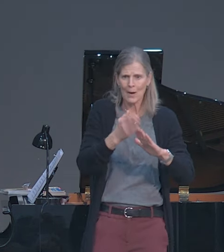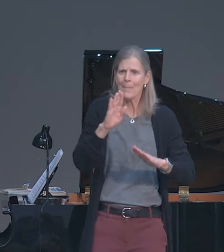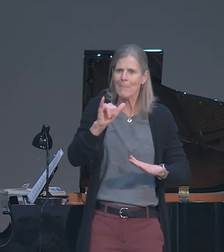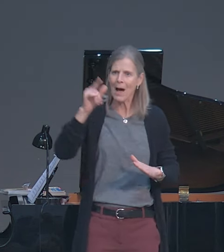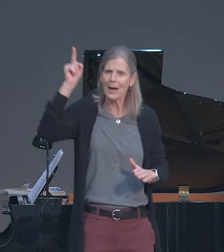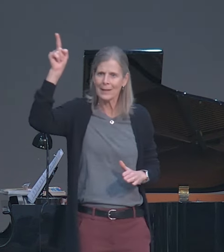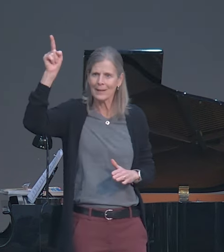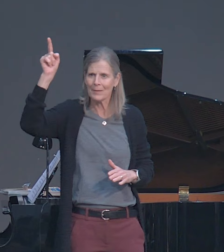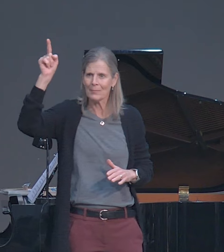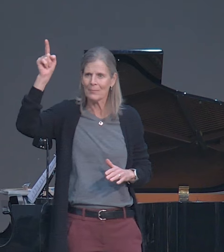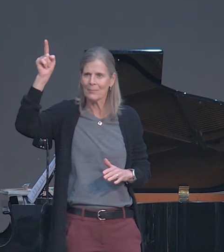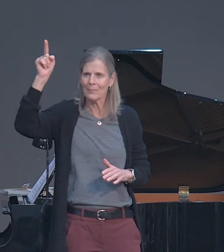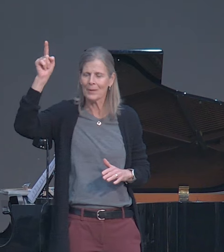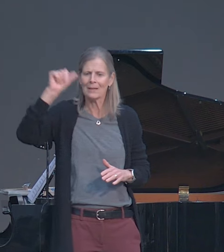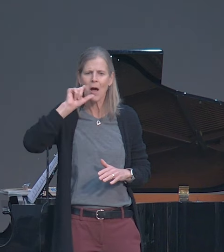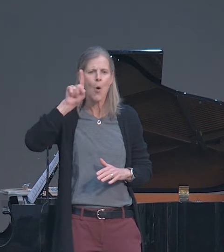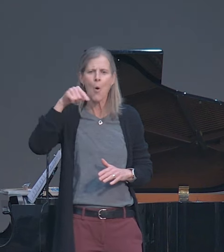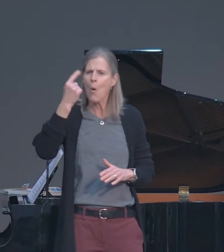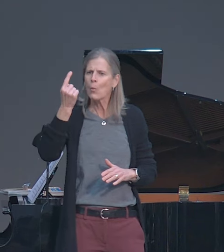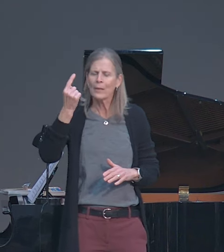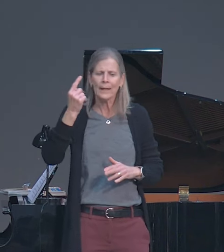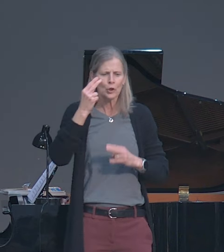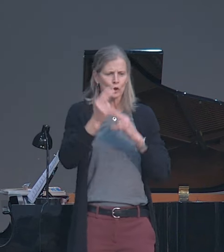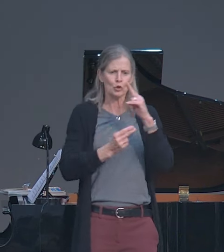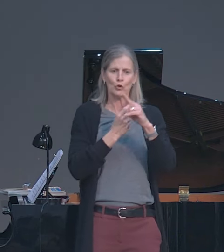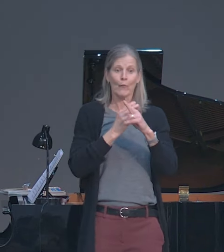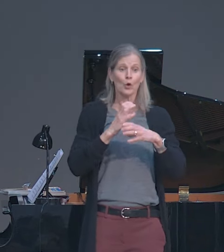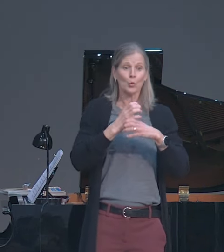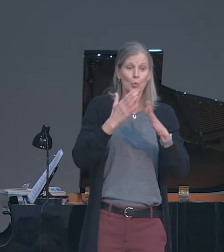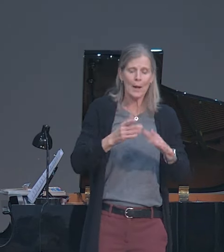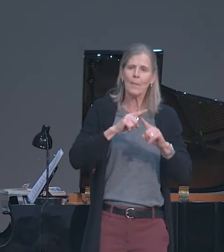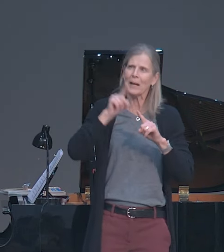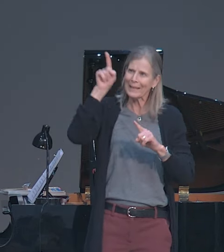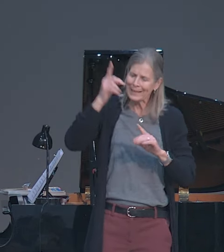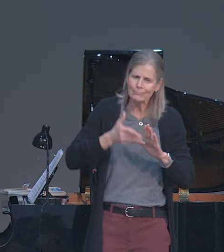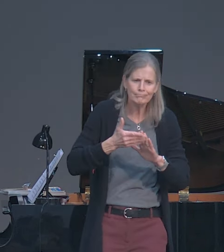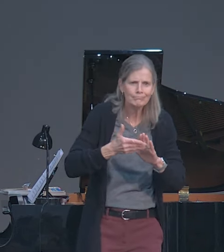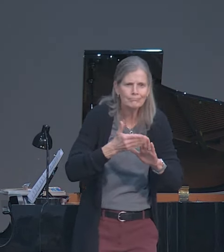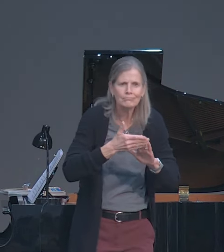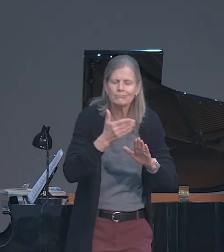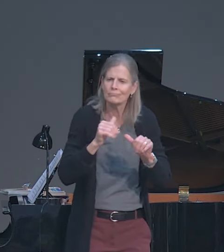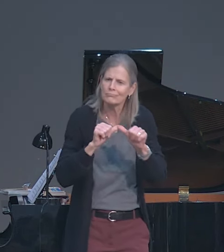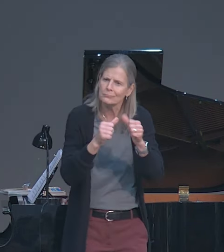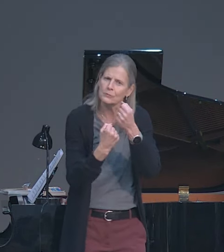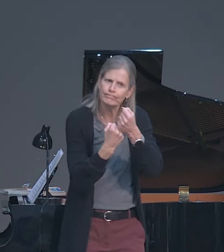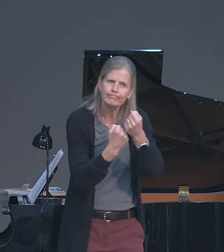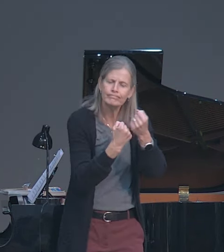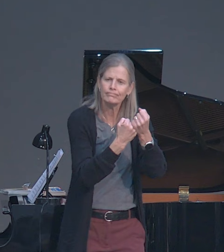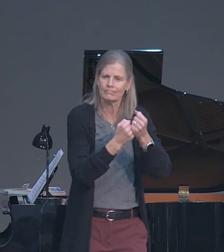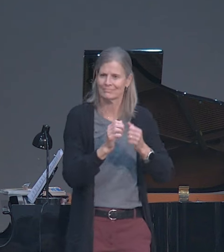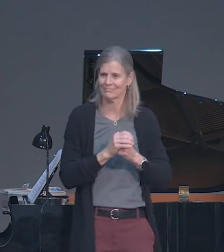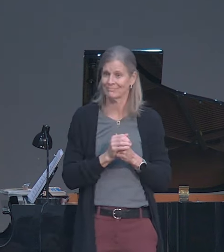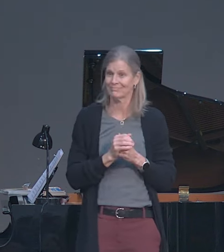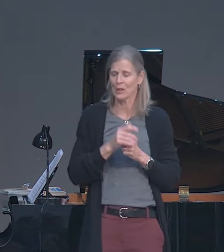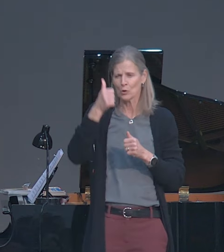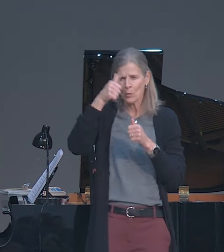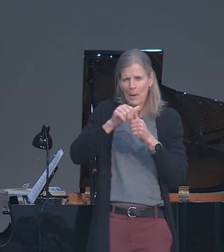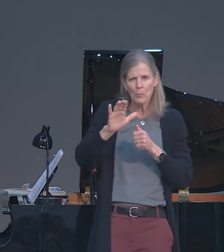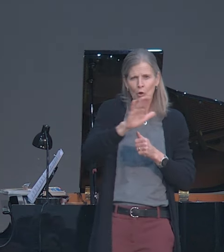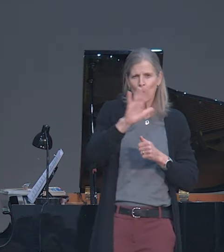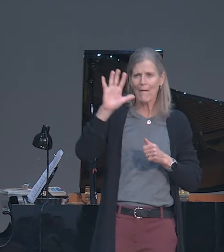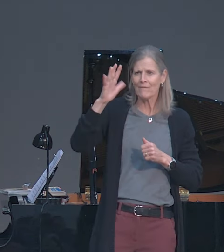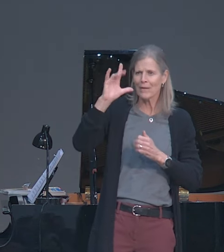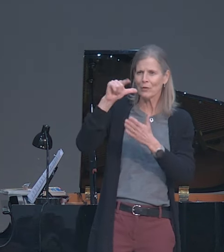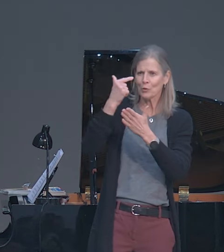not only the universe's creator, he's also its sustainer. Now most of you from your fifth grade science class know